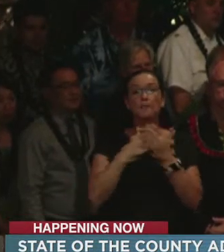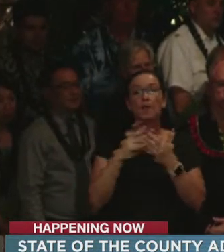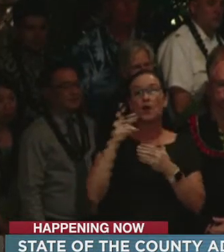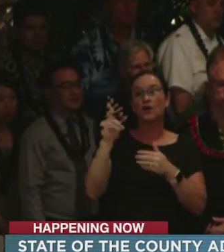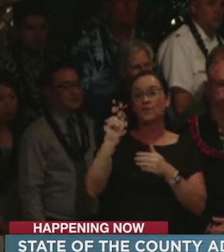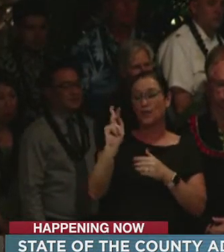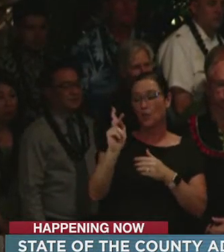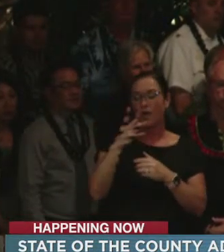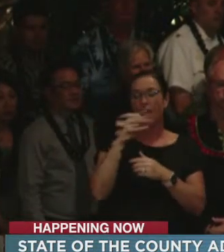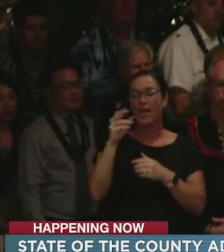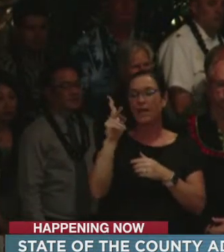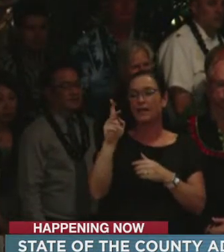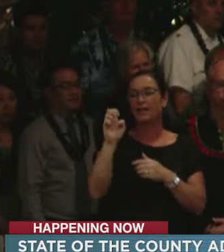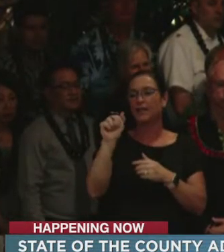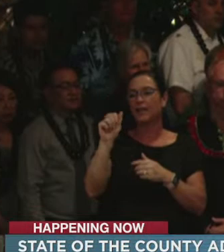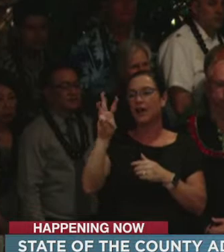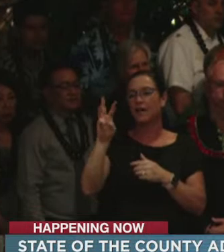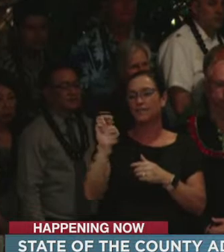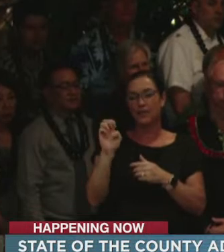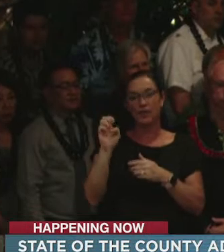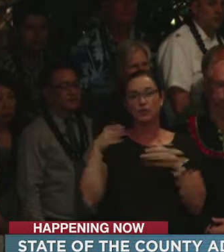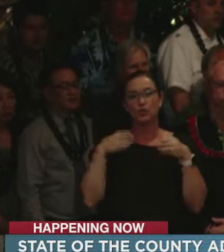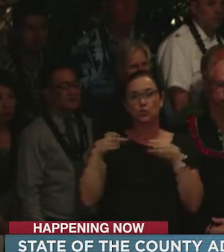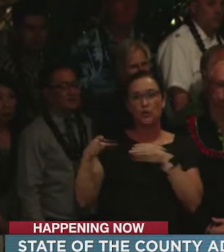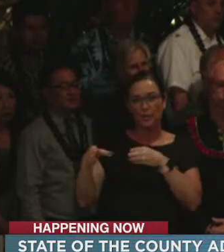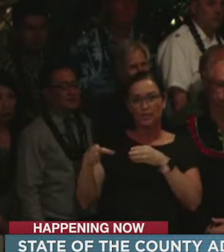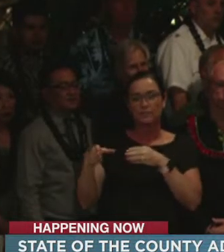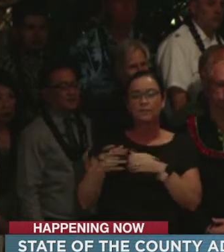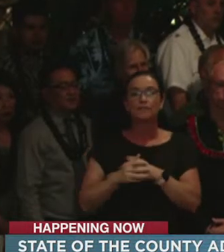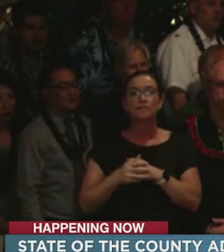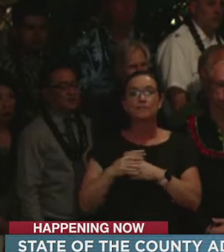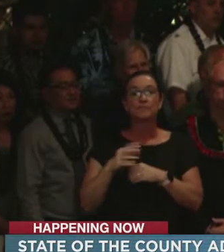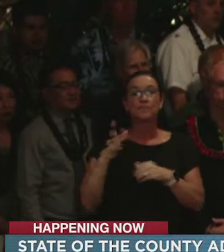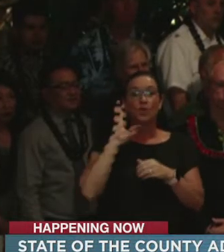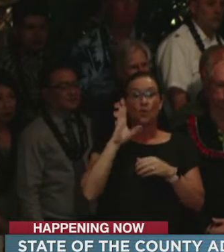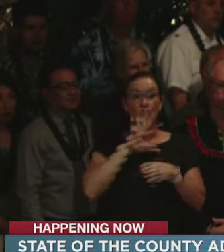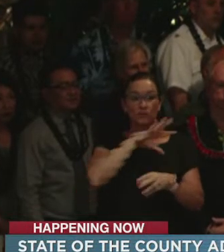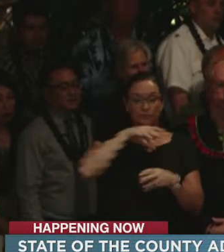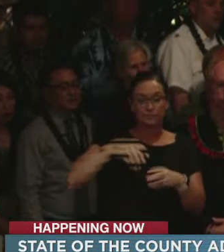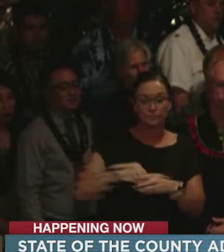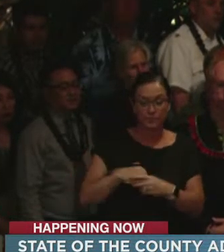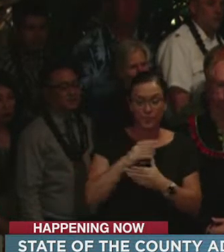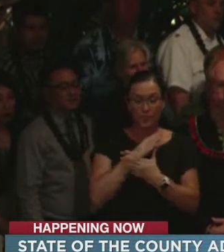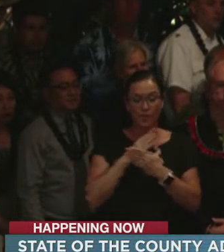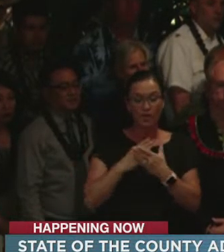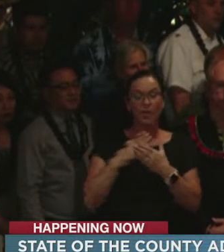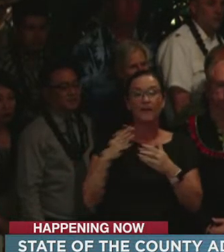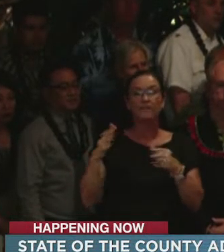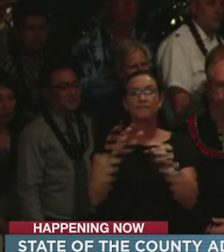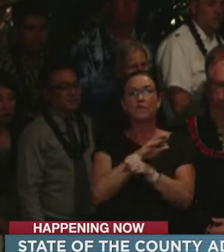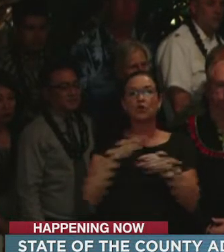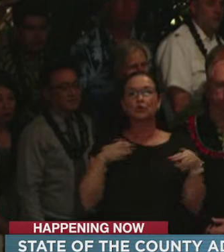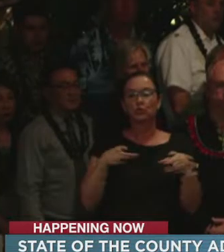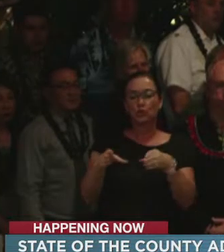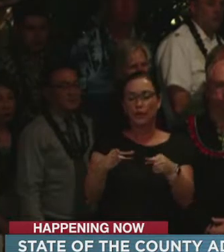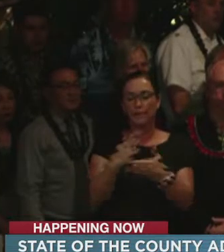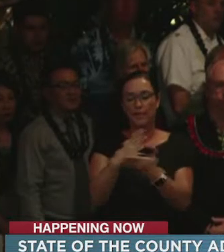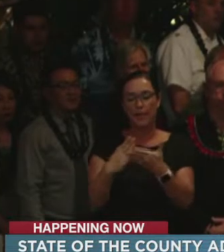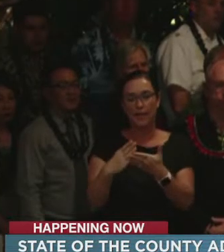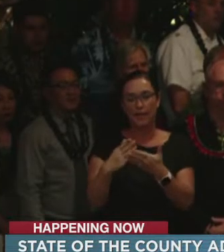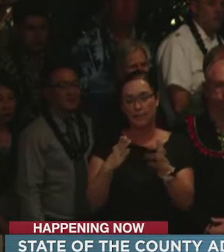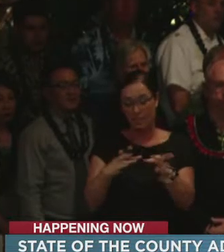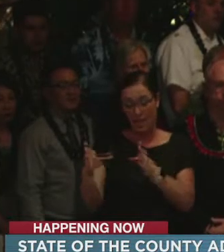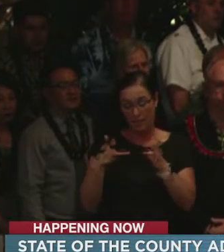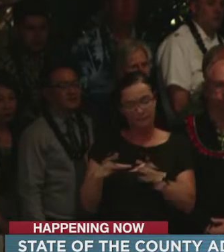and Keawe Streets in Hilo, improving our county's infrastructure while incorporating components of complete streets plans. Looking into the